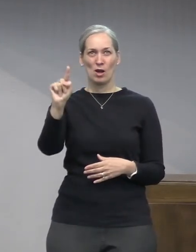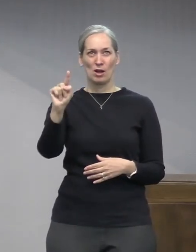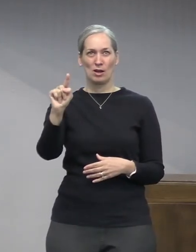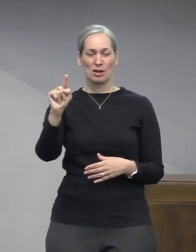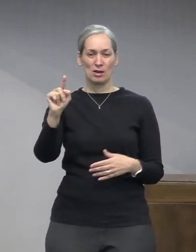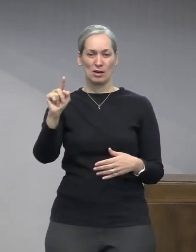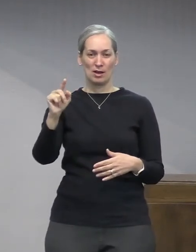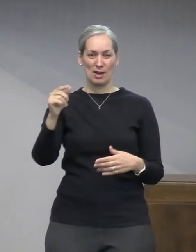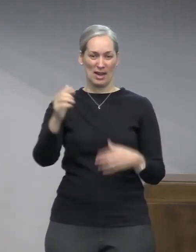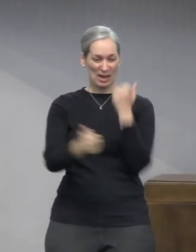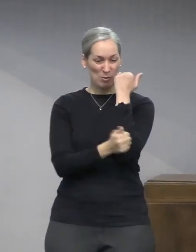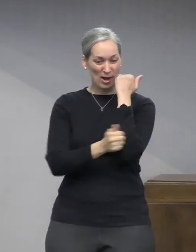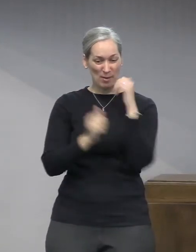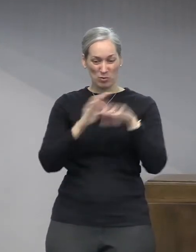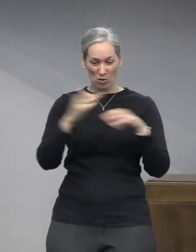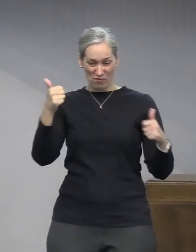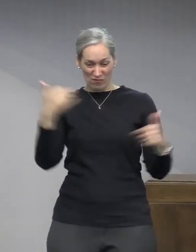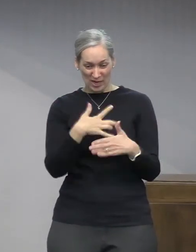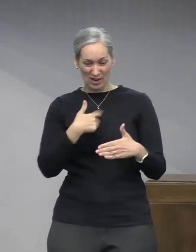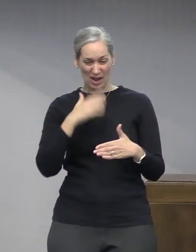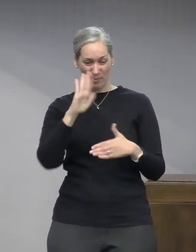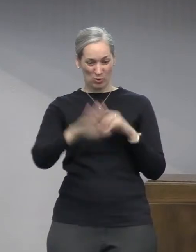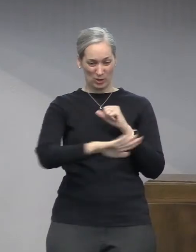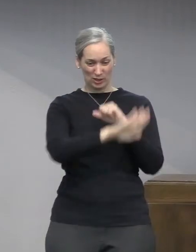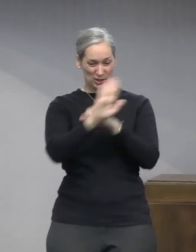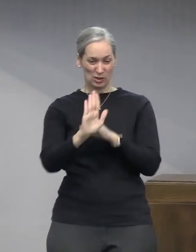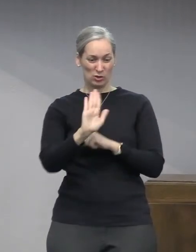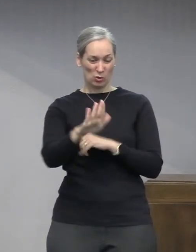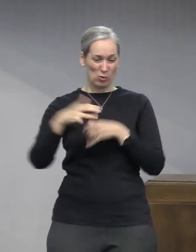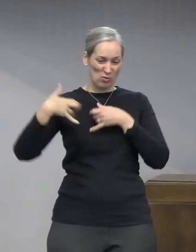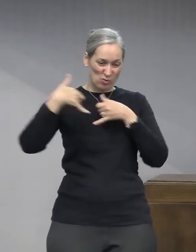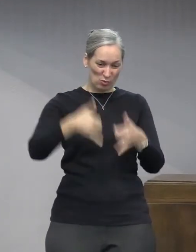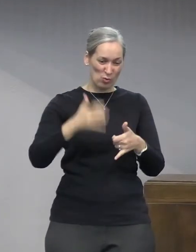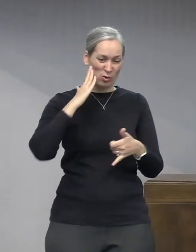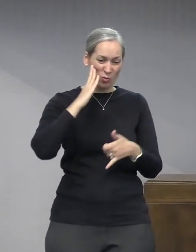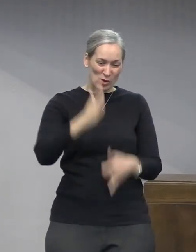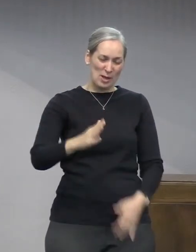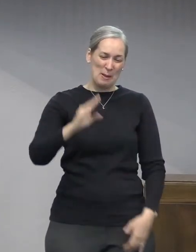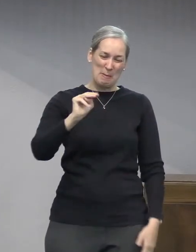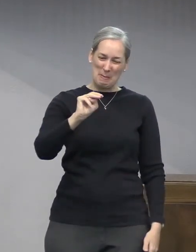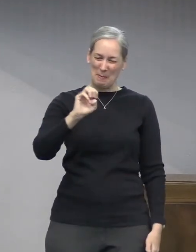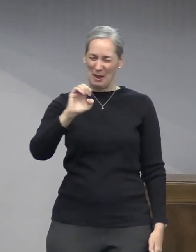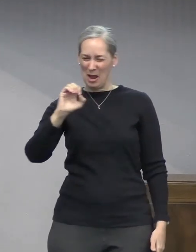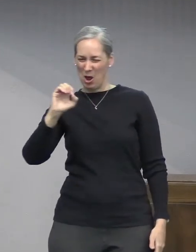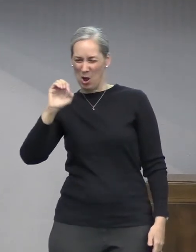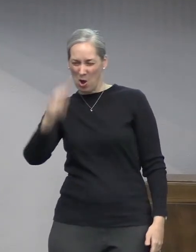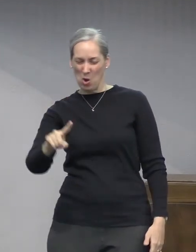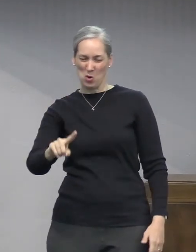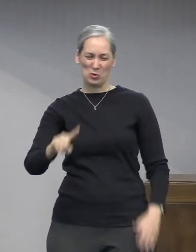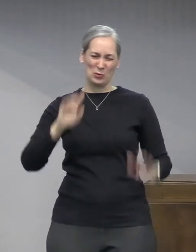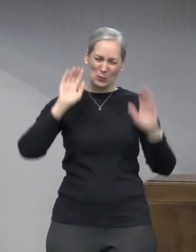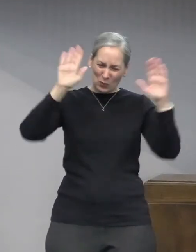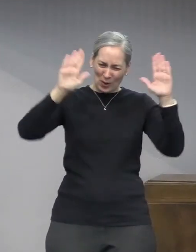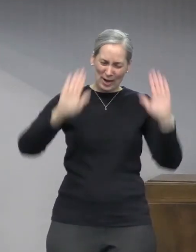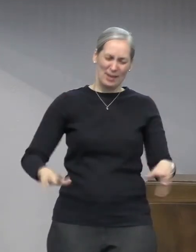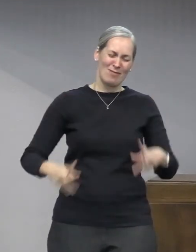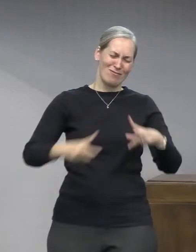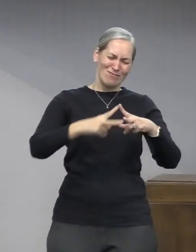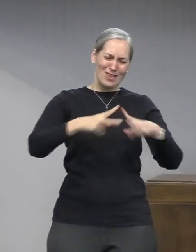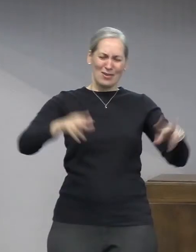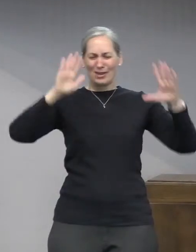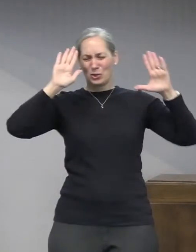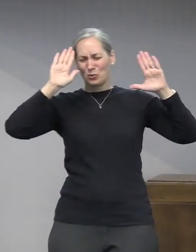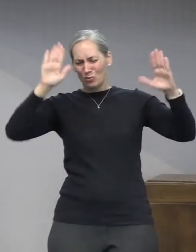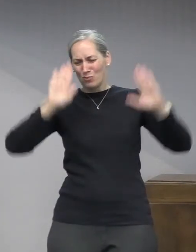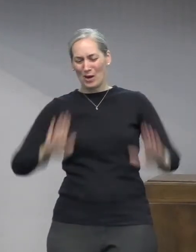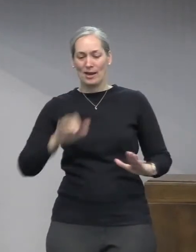Abram. I am your shield. Your reward shall be meod great." It shall be very great. You're not